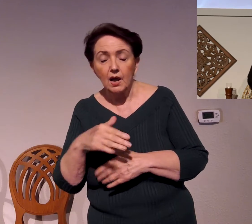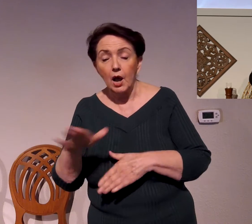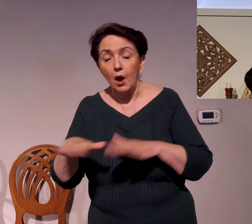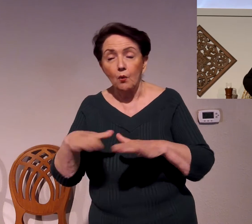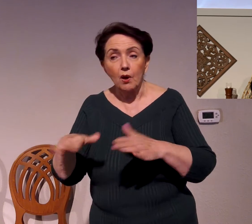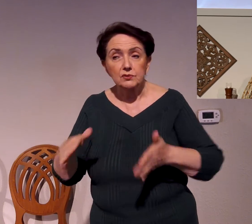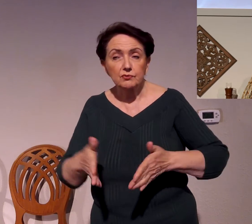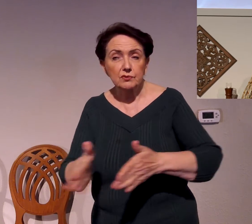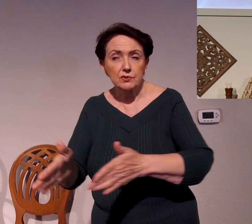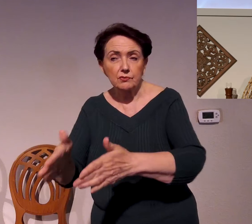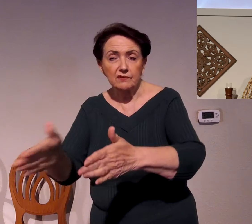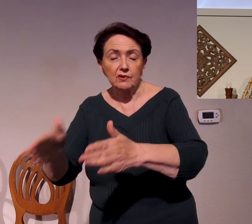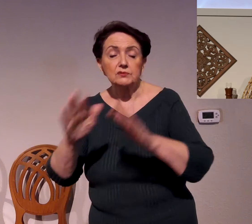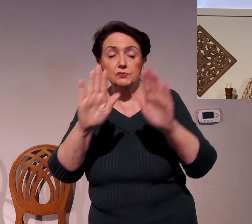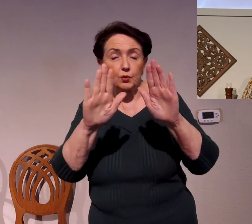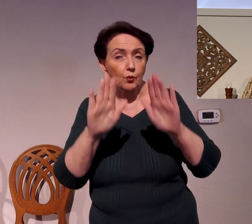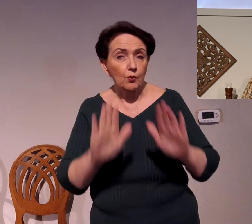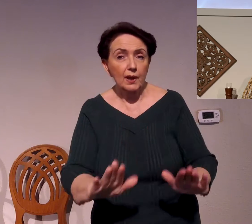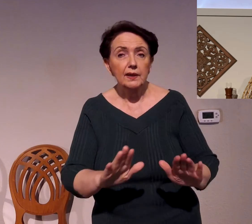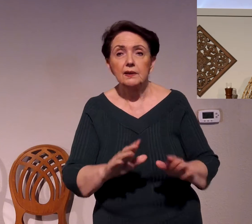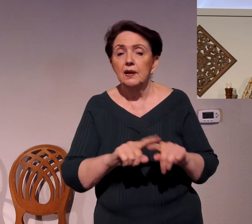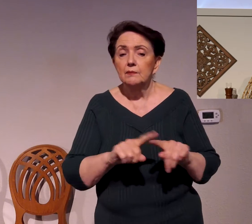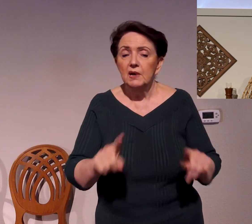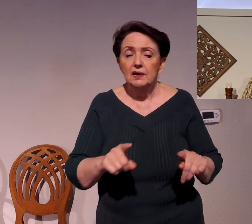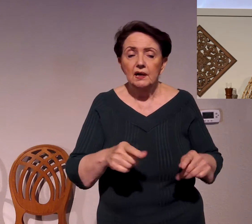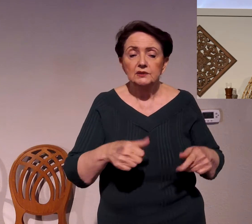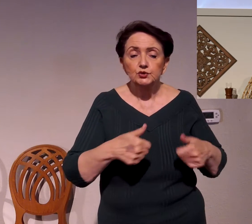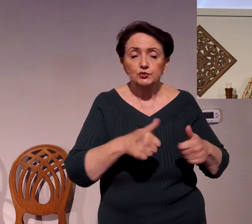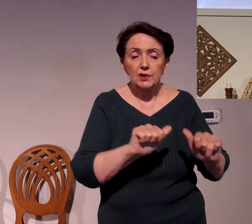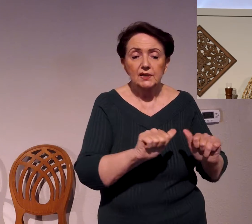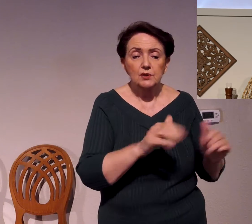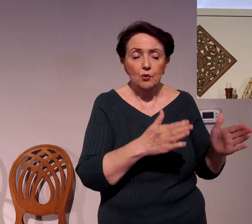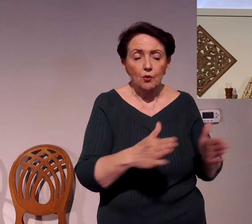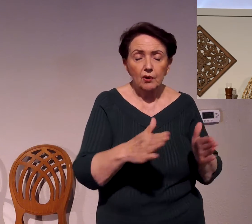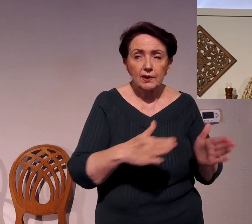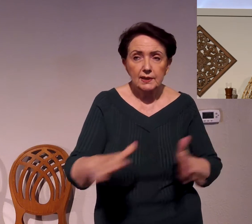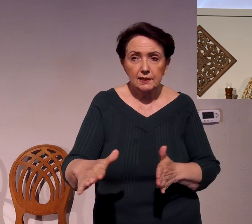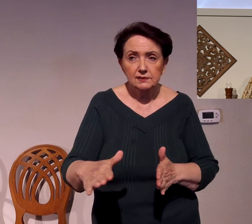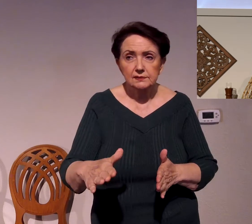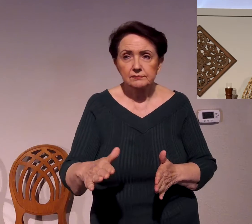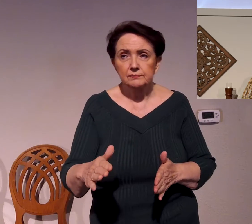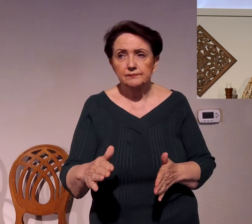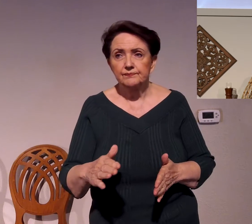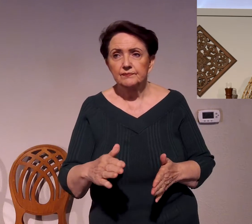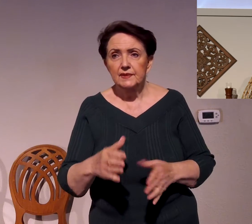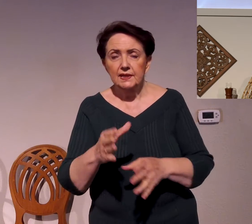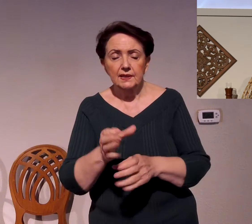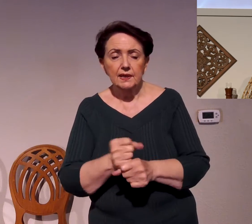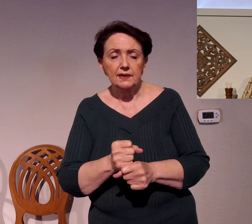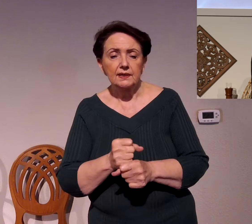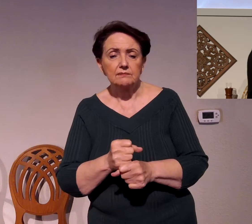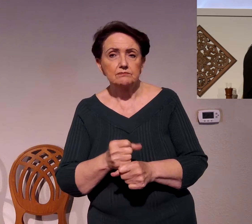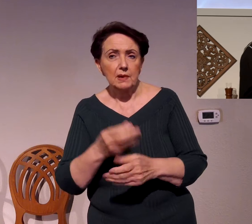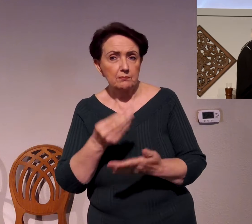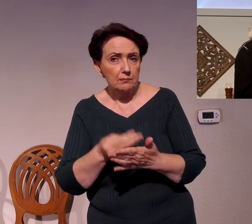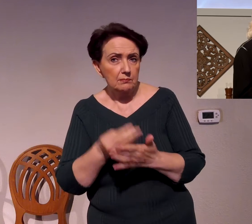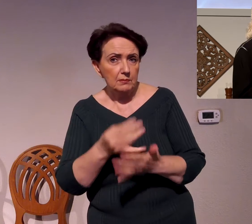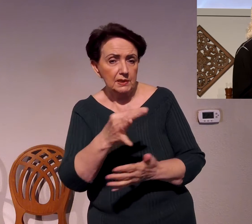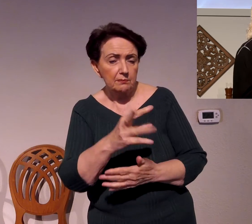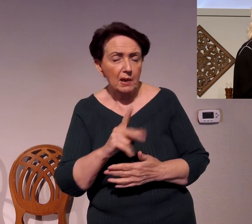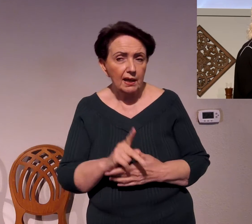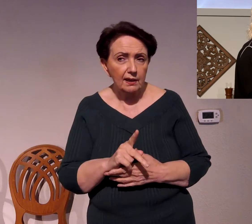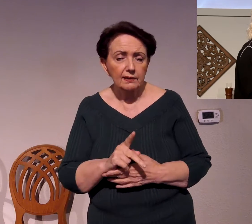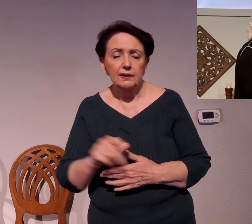little bit, and it was really great. And I tried to organize for 2 days. I tried to organize getting a refund and getting another